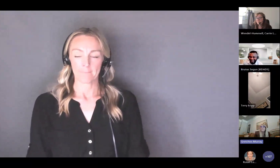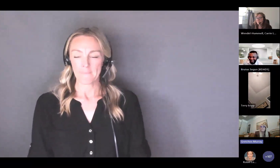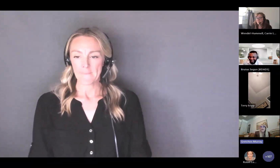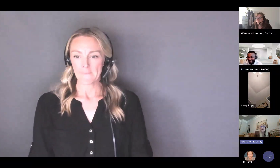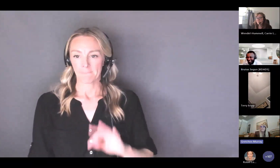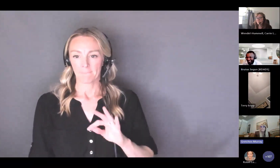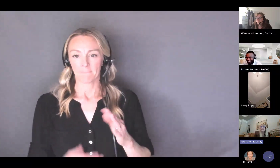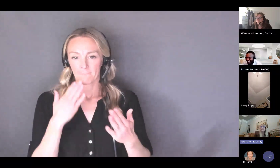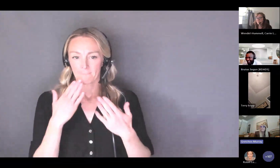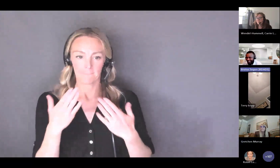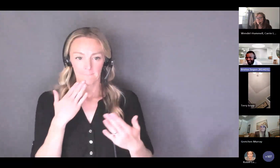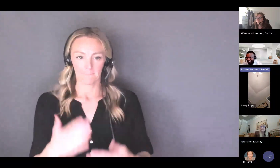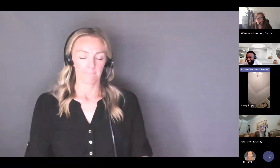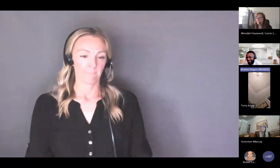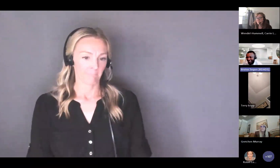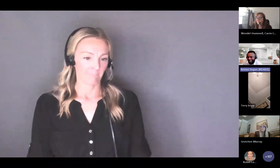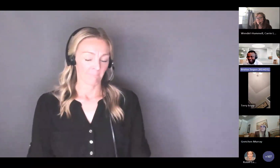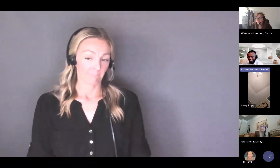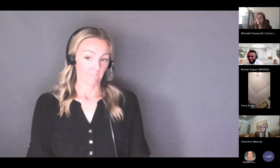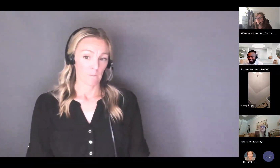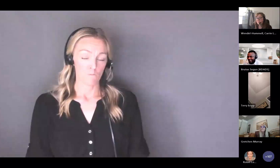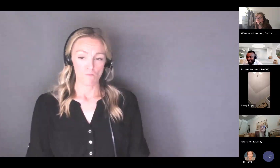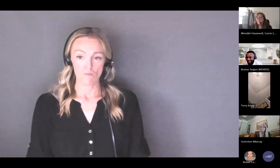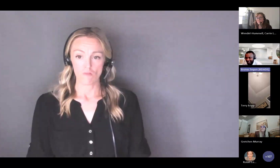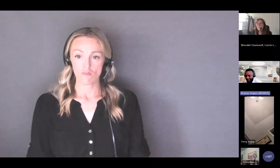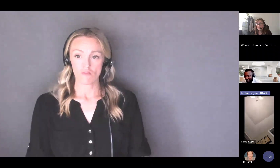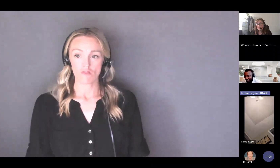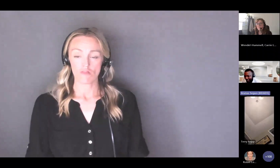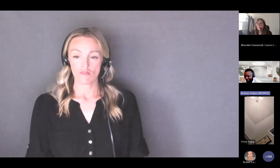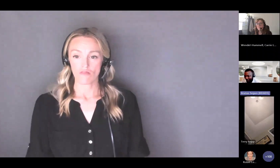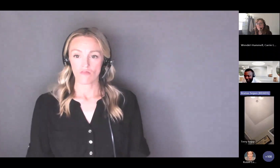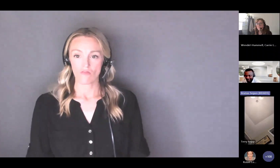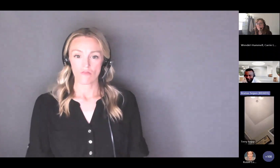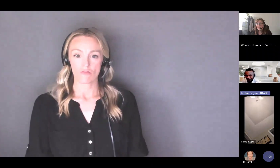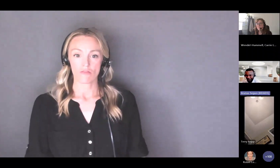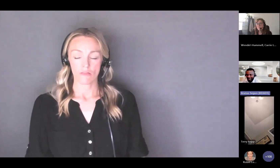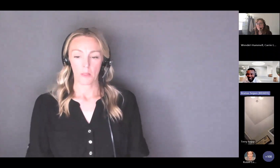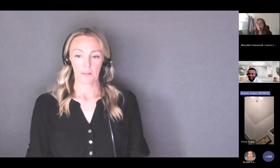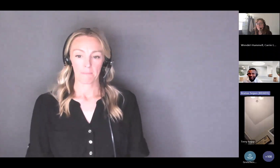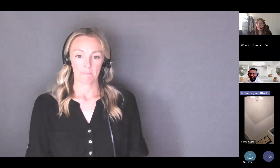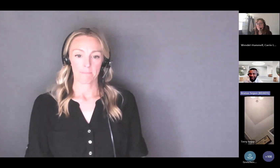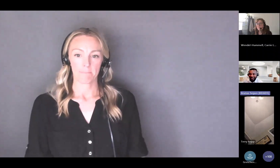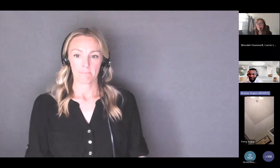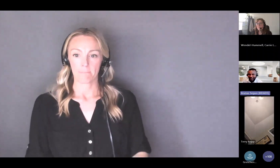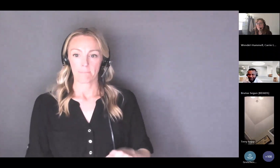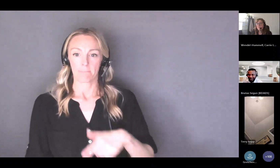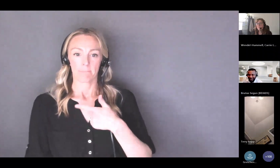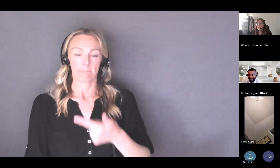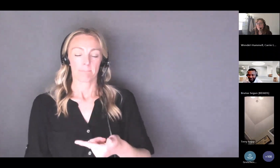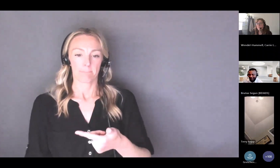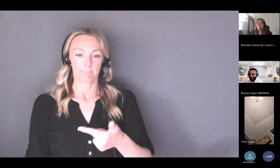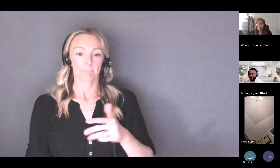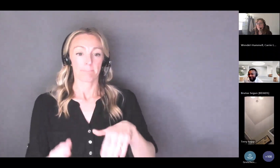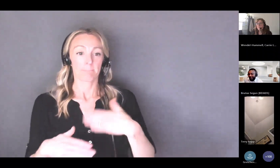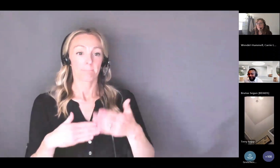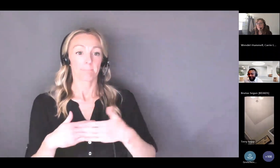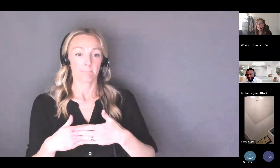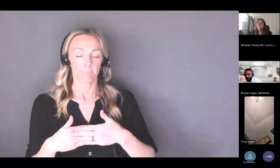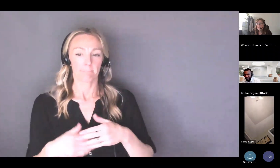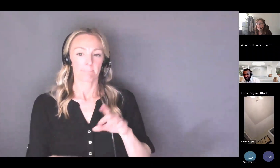right. Bye. And Dana, you're next. Please come off mute and ask.